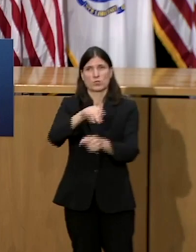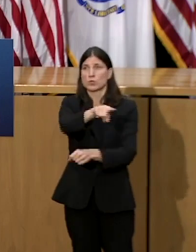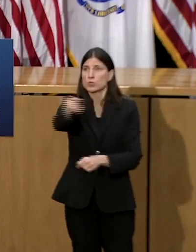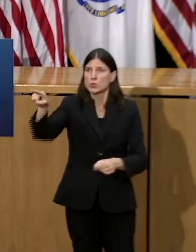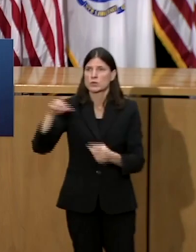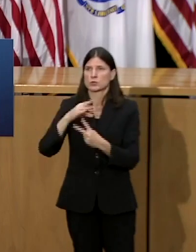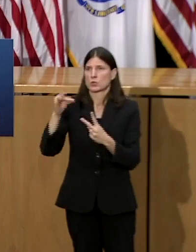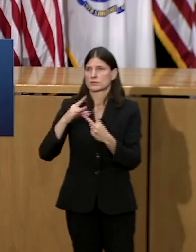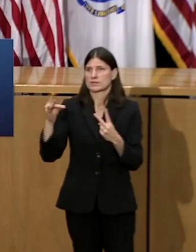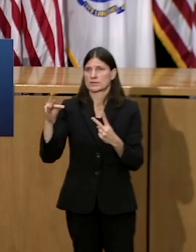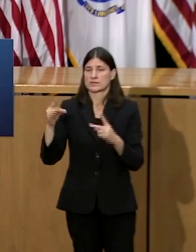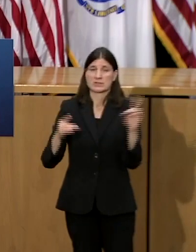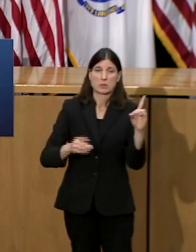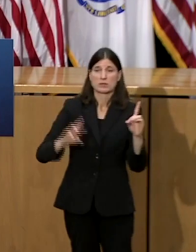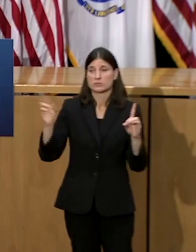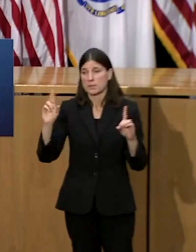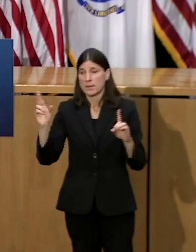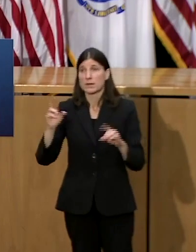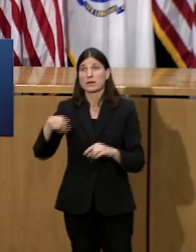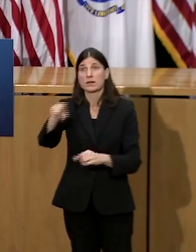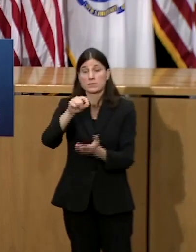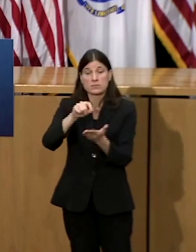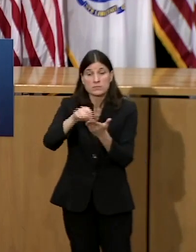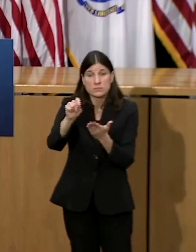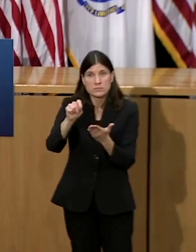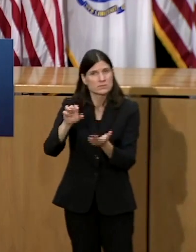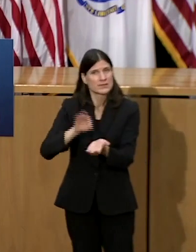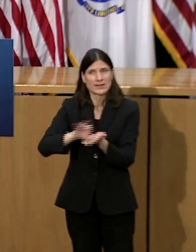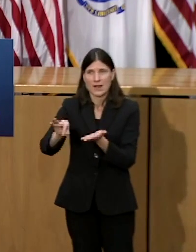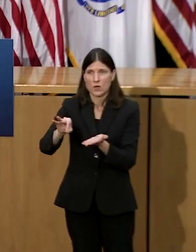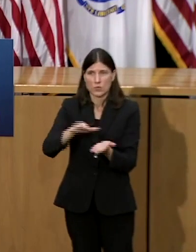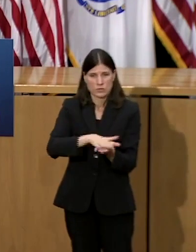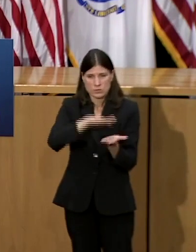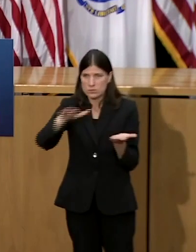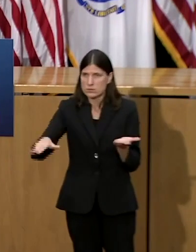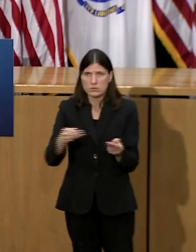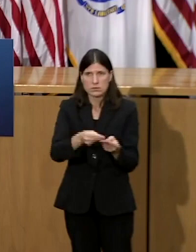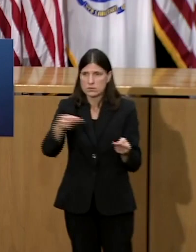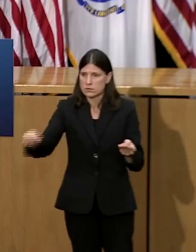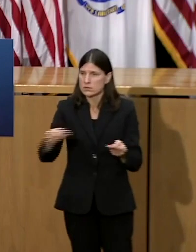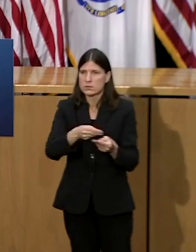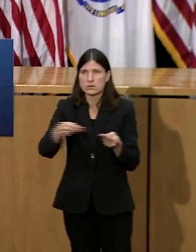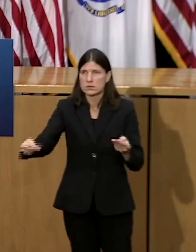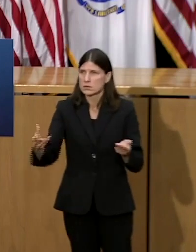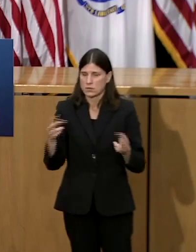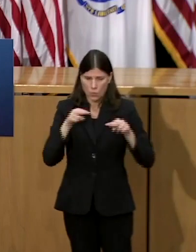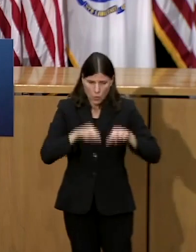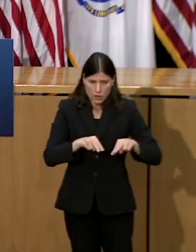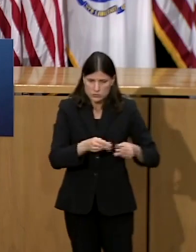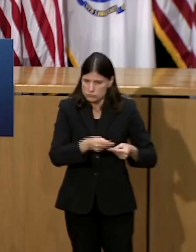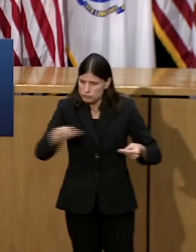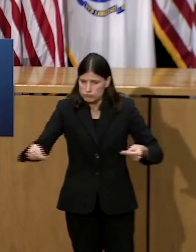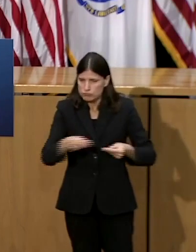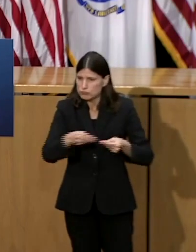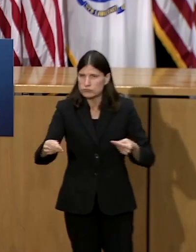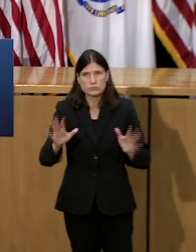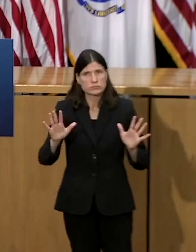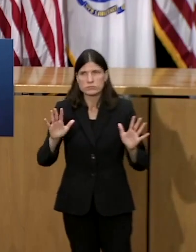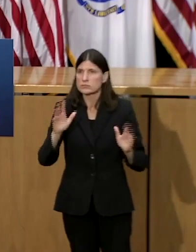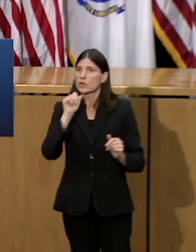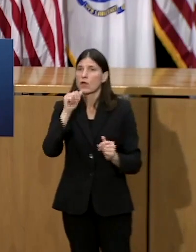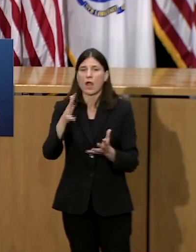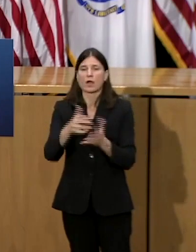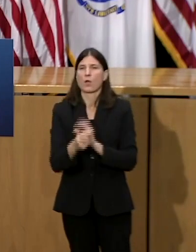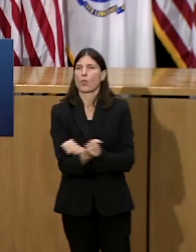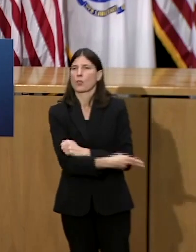involved in the recounts in many of the states that are going through this process. And I think suggesting that this is somehow a